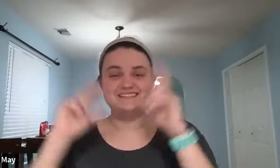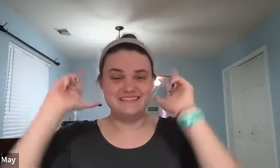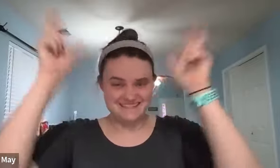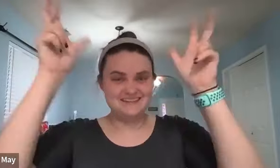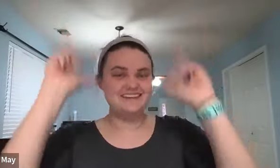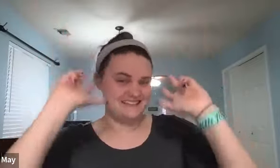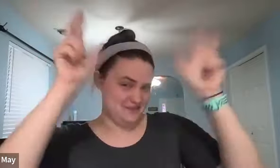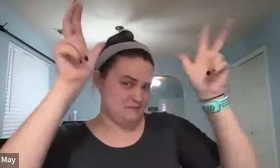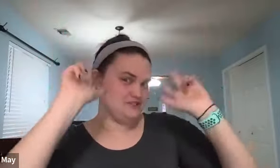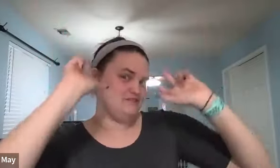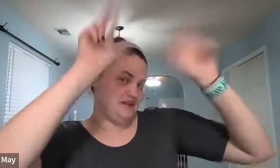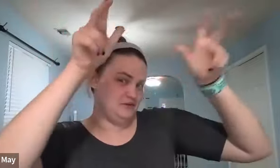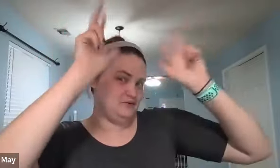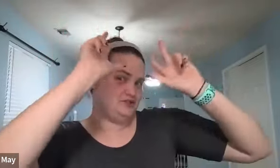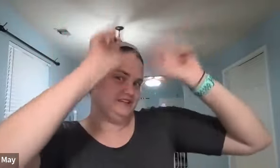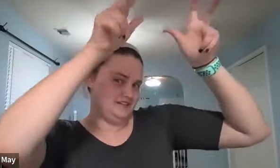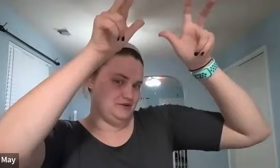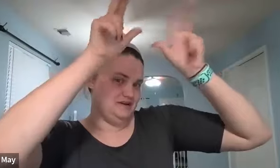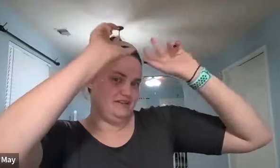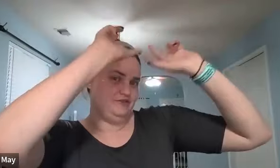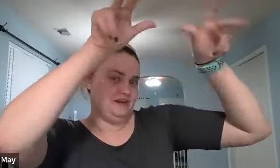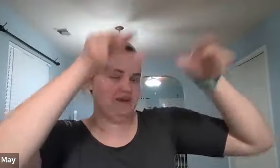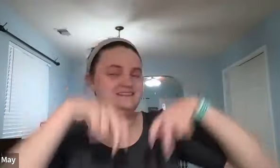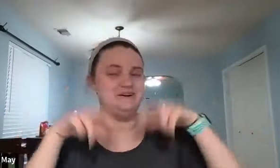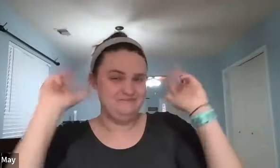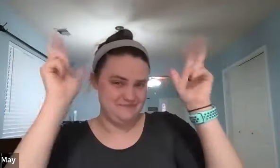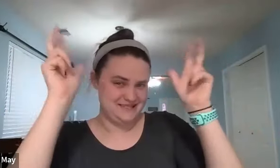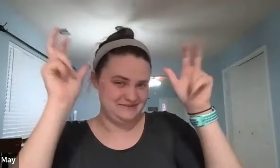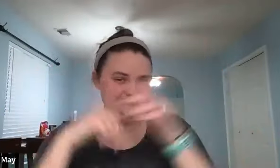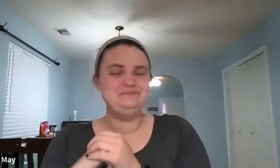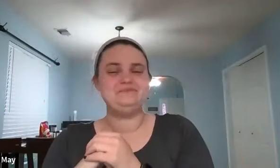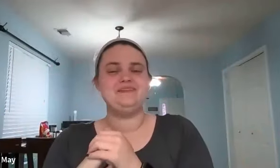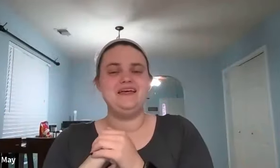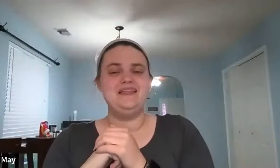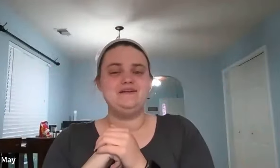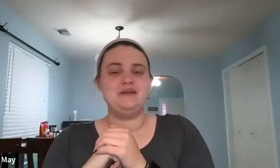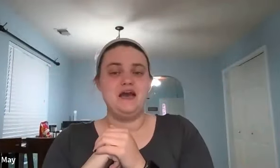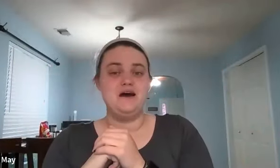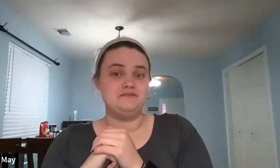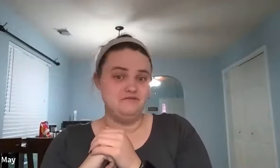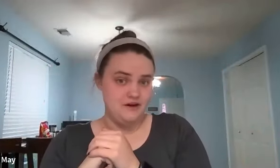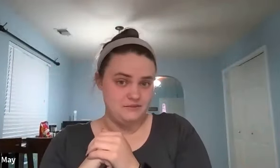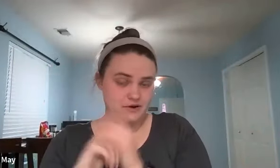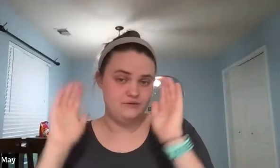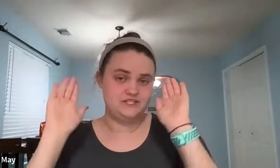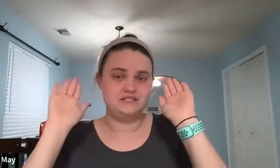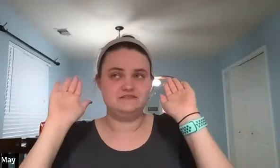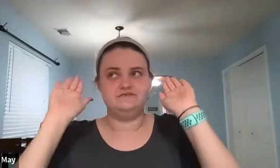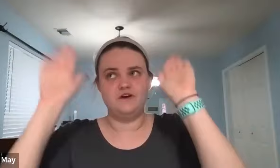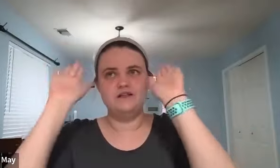It's literally, it's like that motion of making a whoosh, like showing, like throwing in a basketball. Then we have volleyball, which is